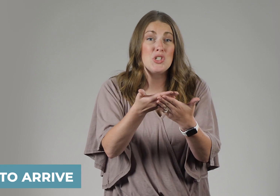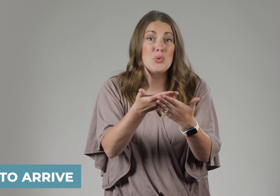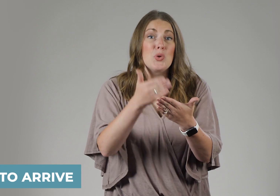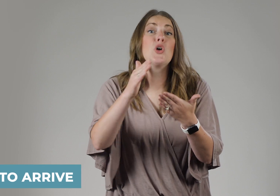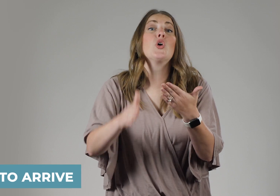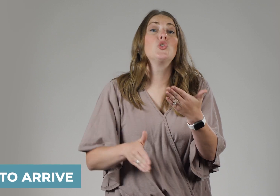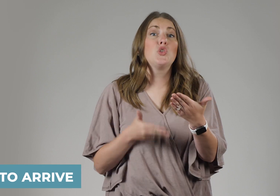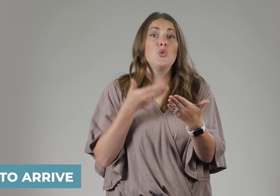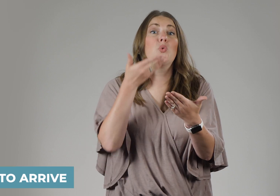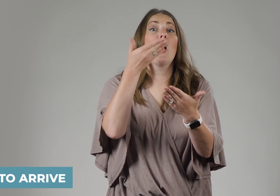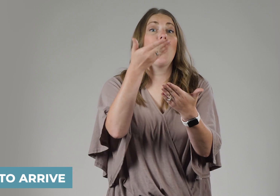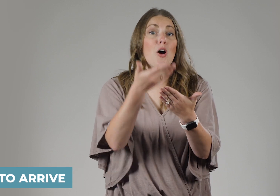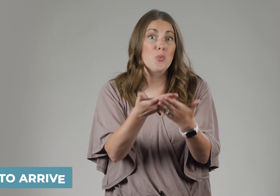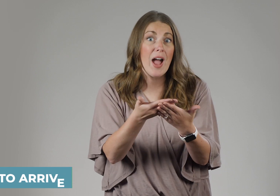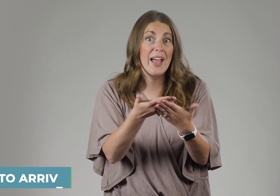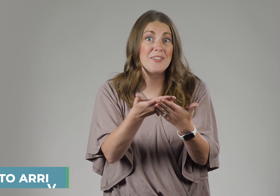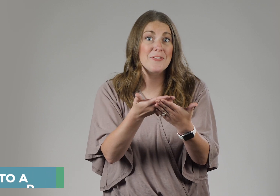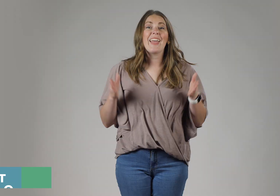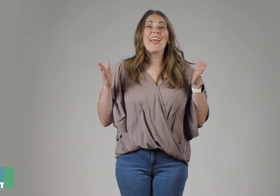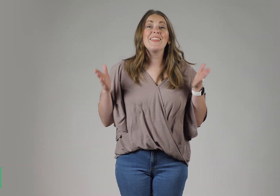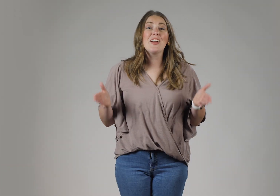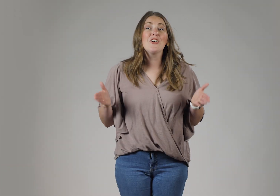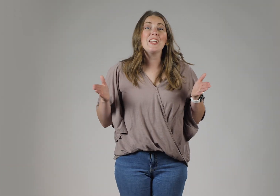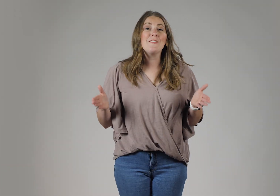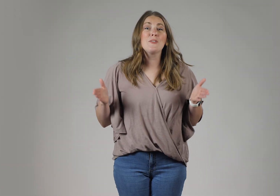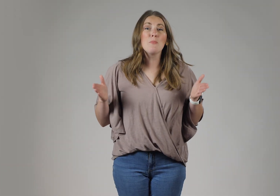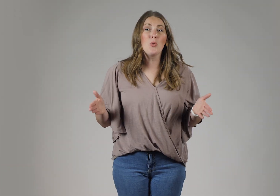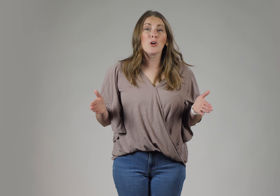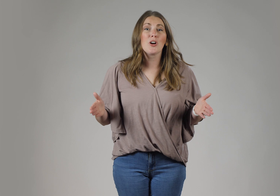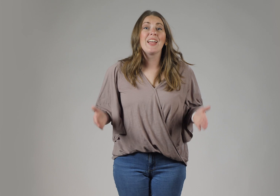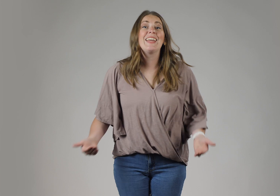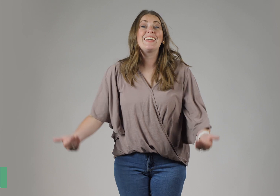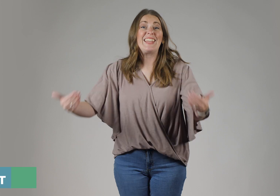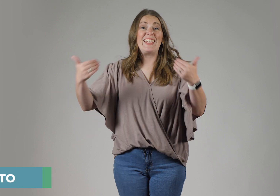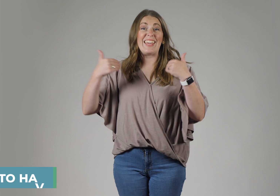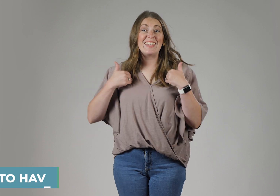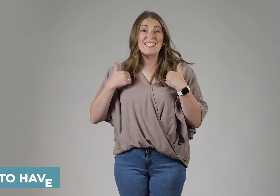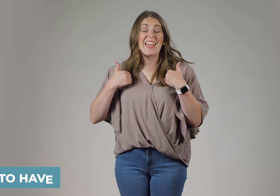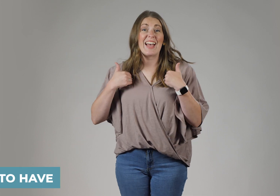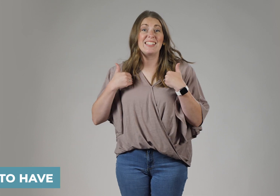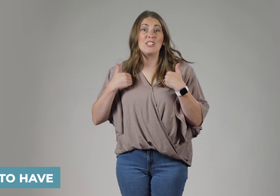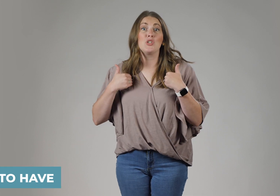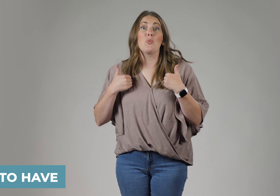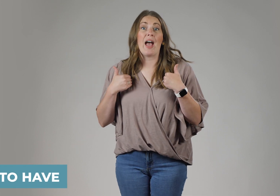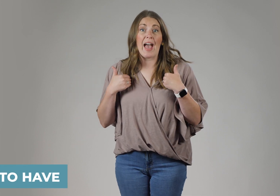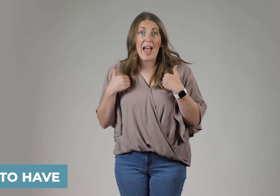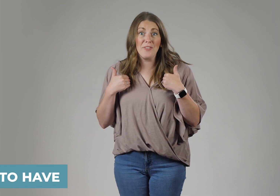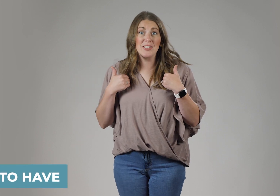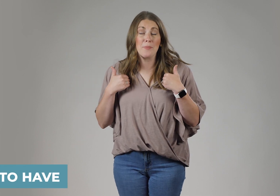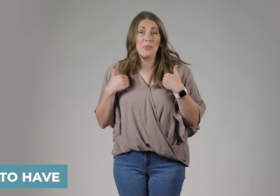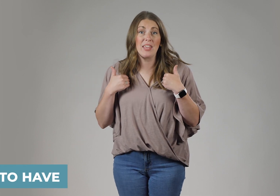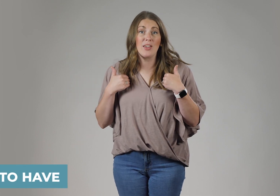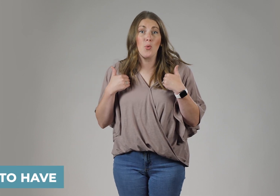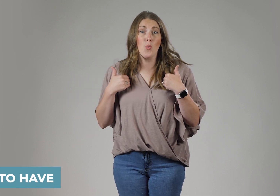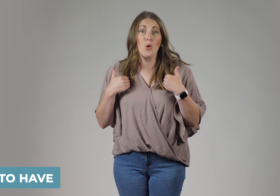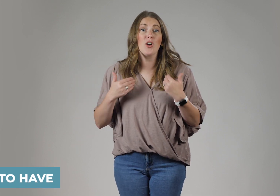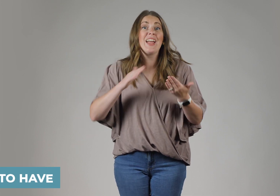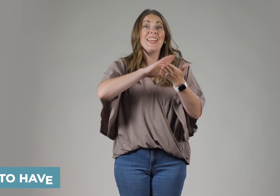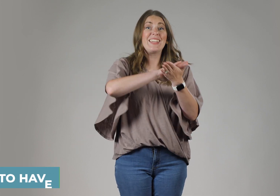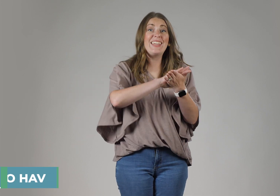soon, to arrive. And there are even more. Get as in to have something, or